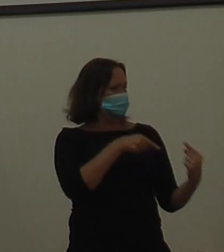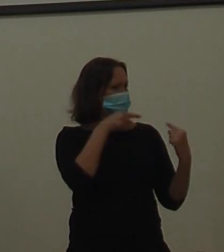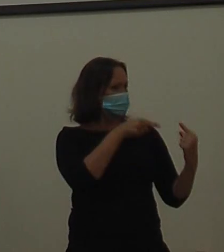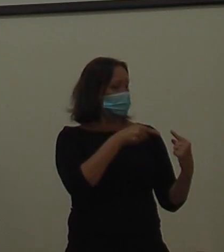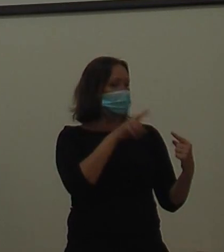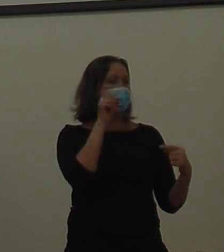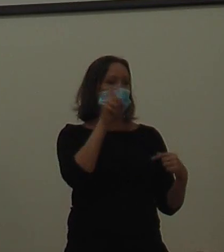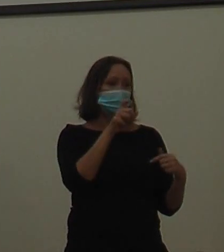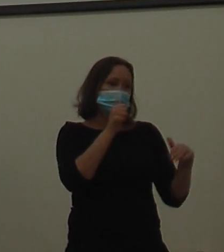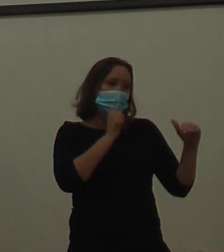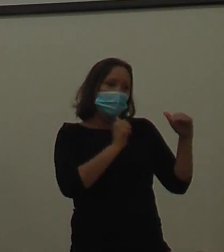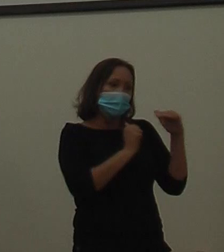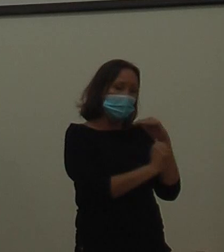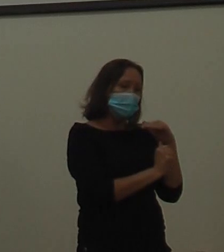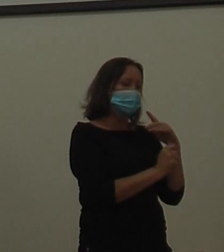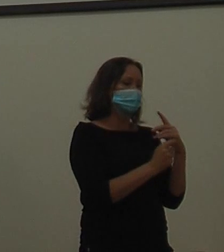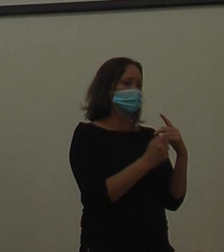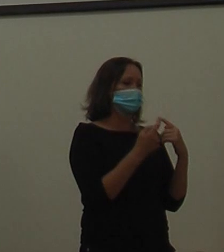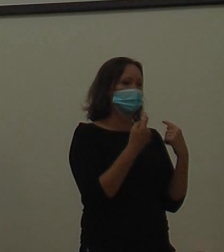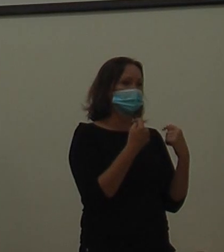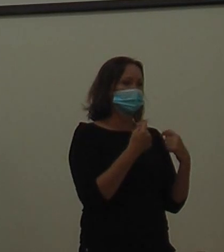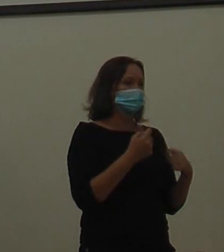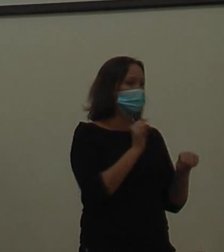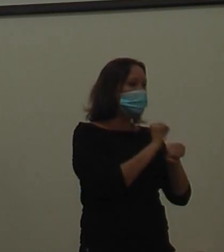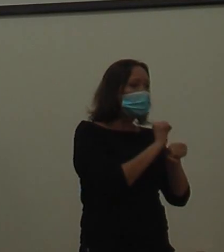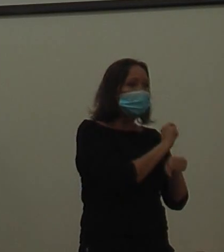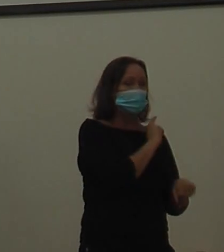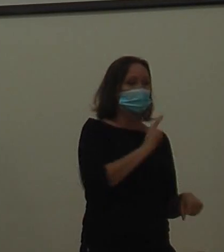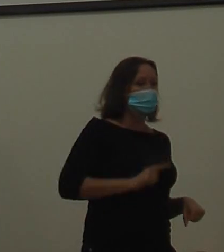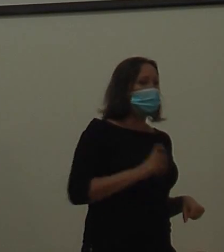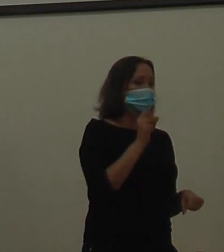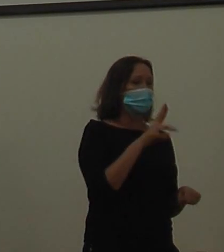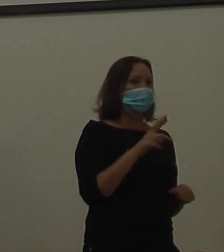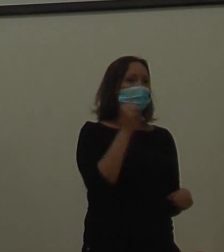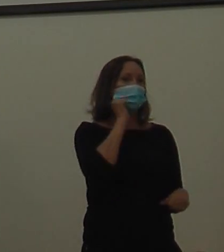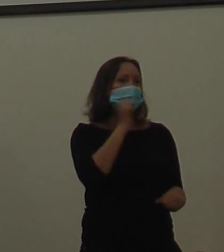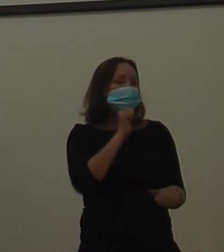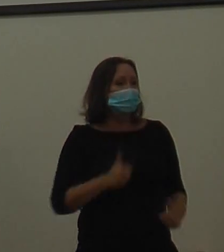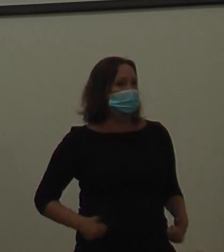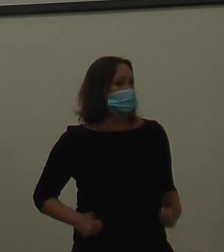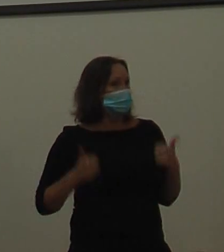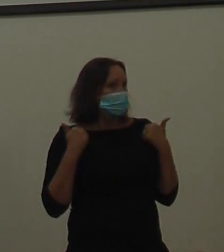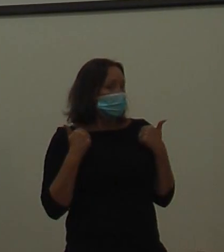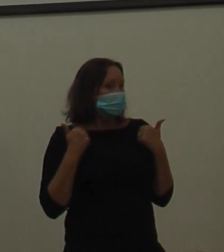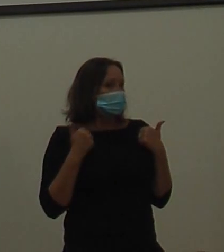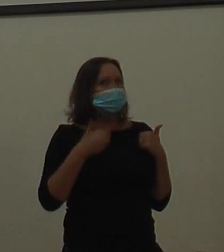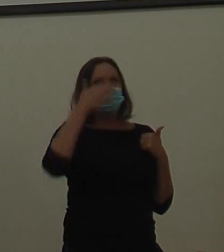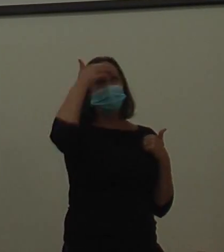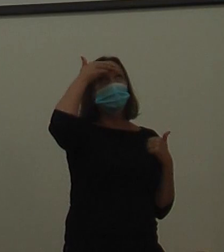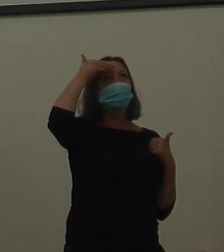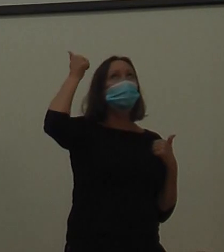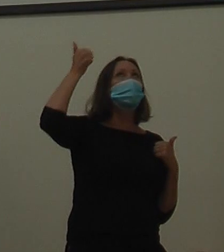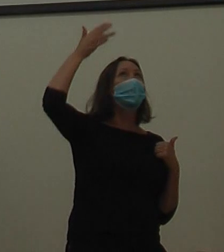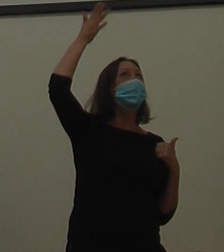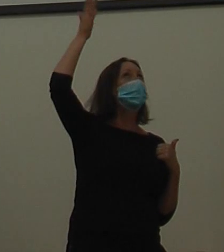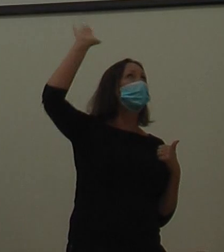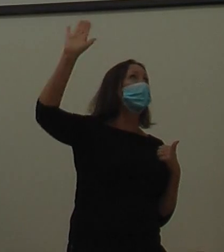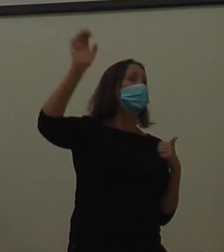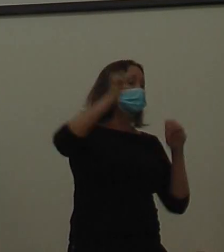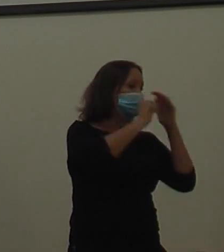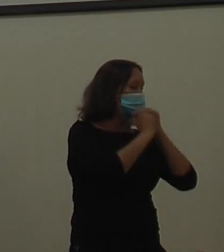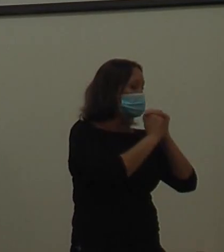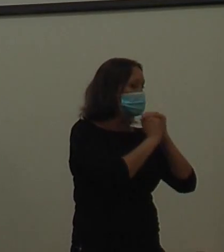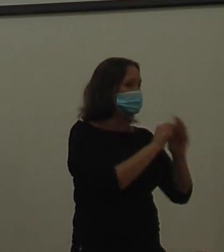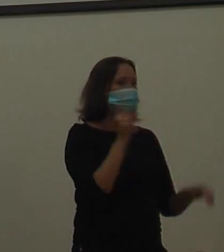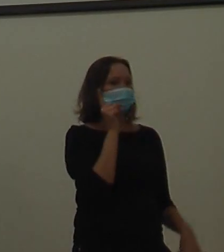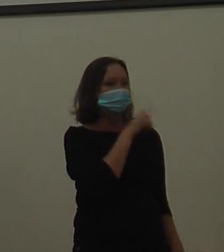Lord, or try to just survive. They've forgotten God. They've left God behind. They're worshiping false gods.